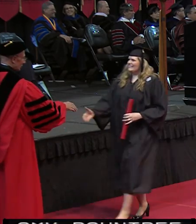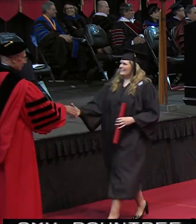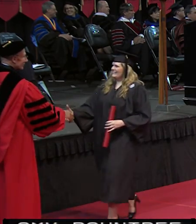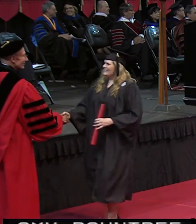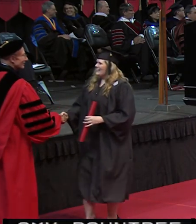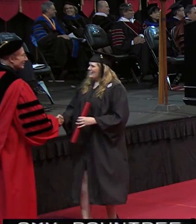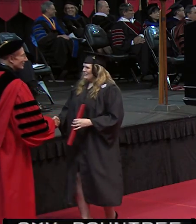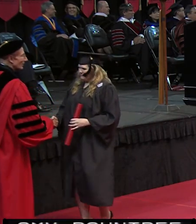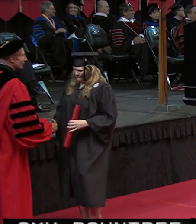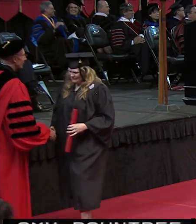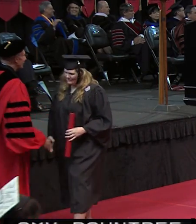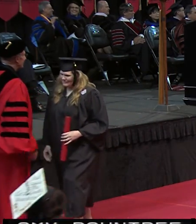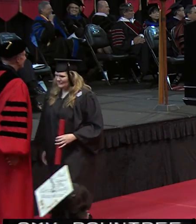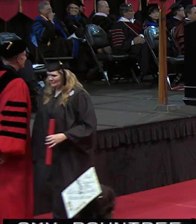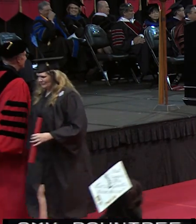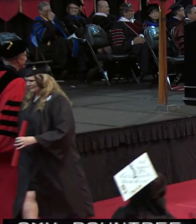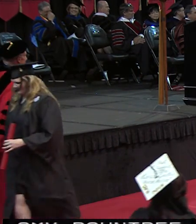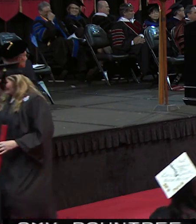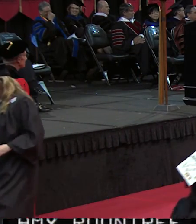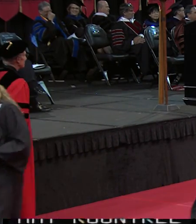Kayla Marie Shoemaker.